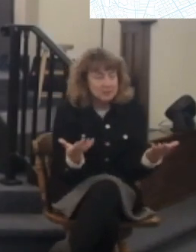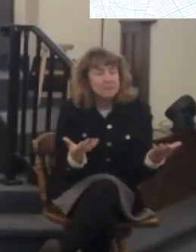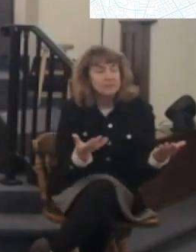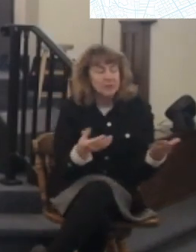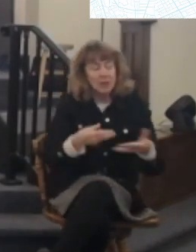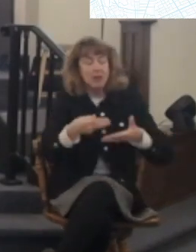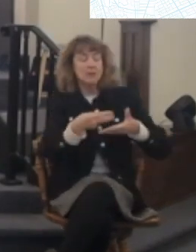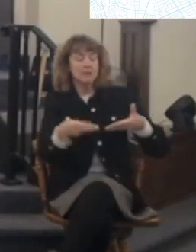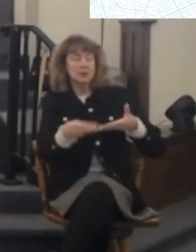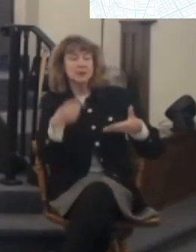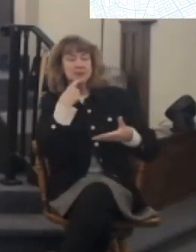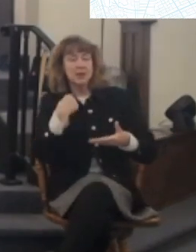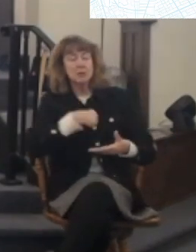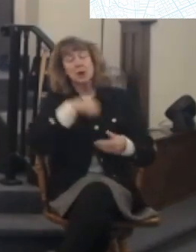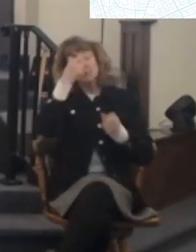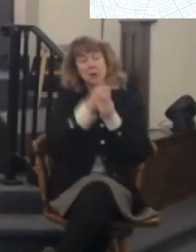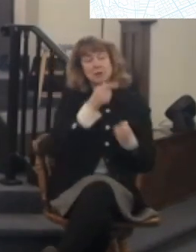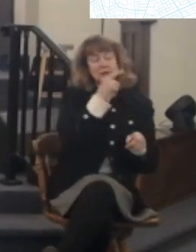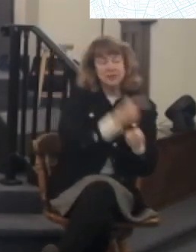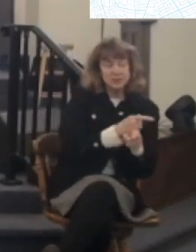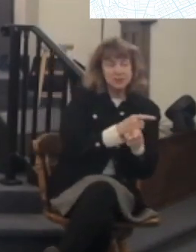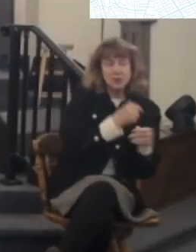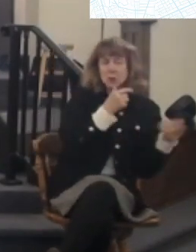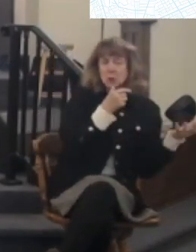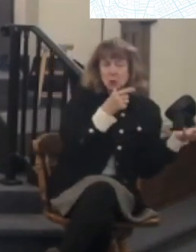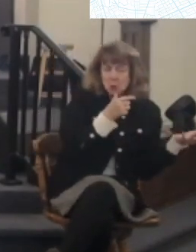Scripture says that we are brothers and sisters in who?